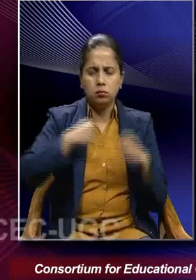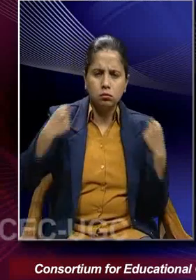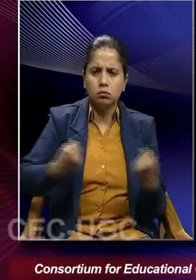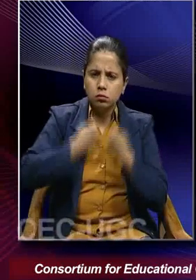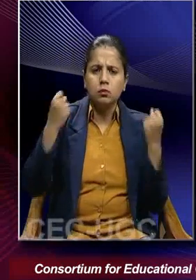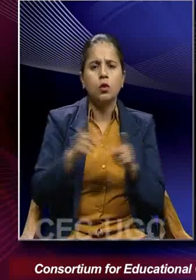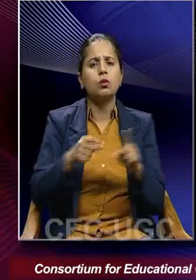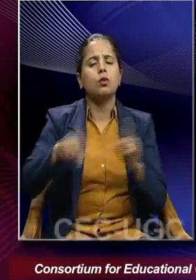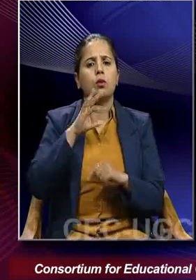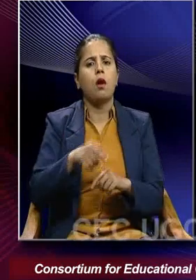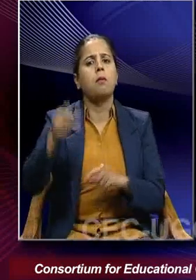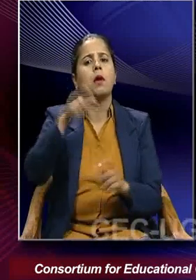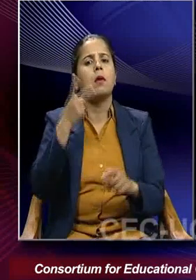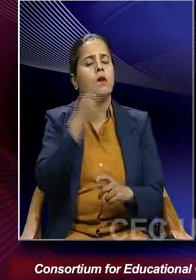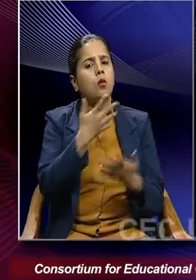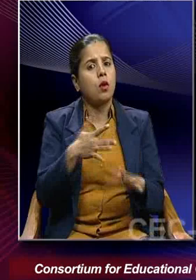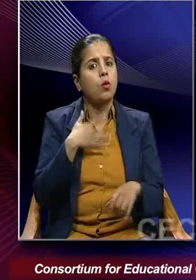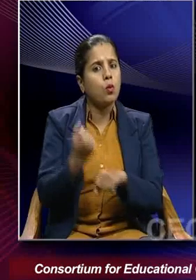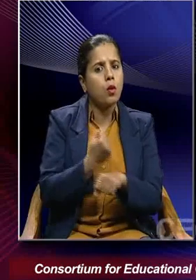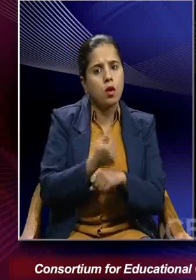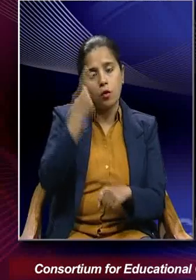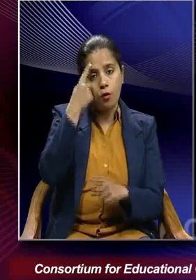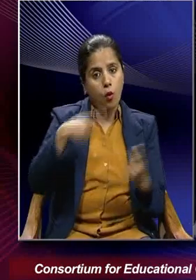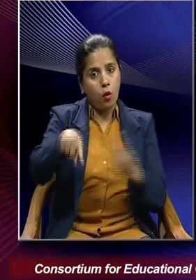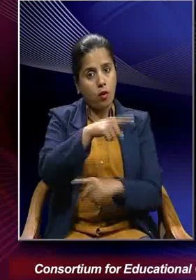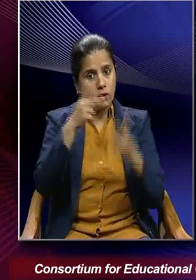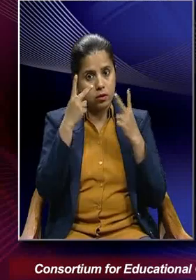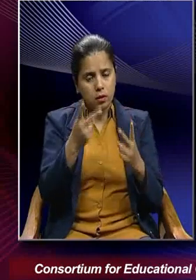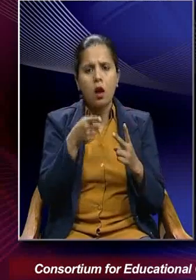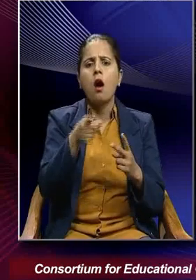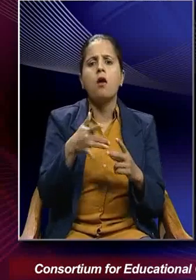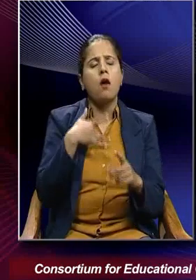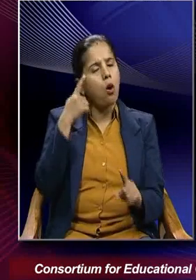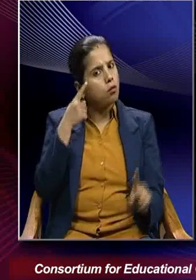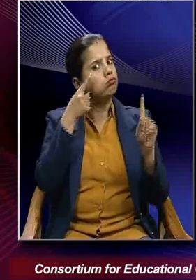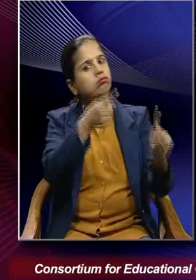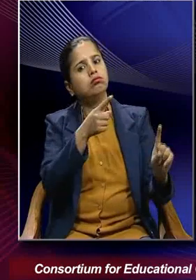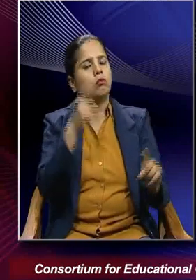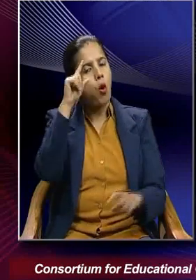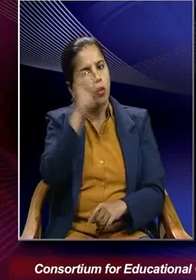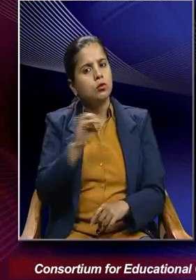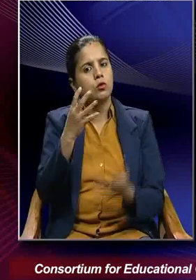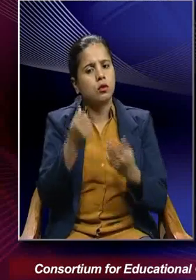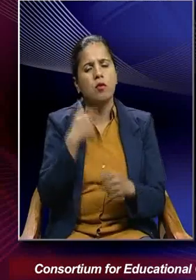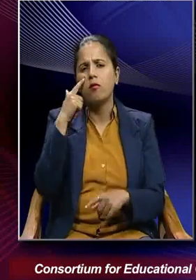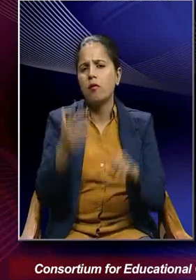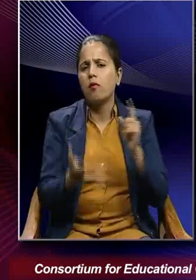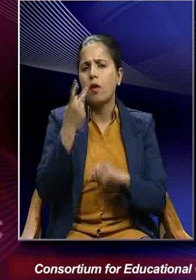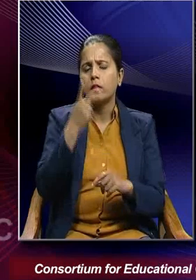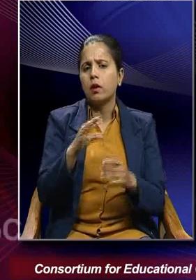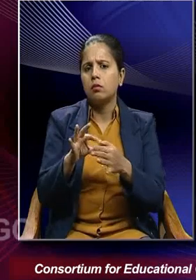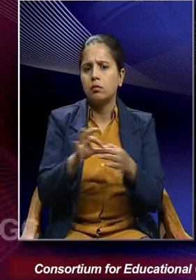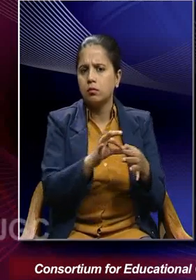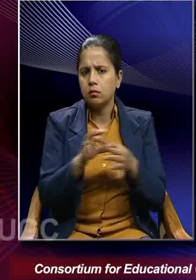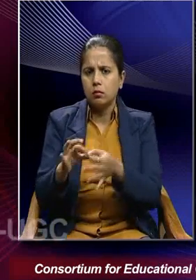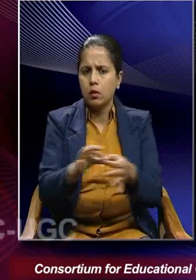and unassumingly when he was working for that particular kind of an objective. So we also find the kind of relationships which